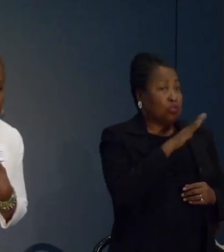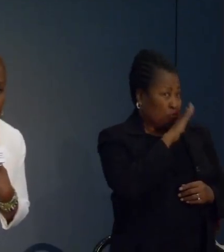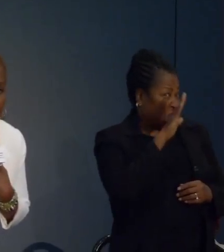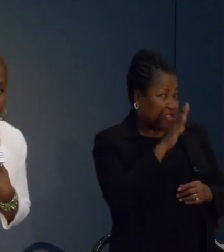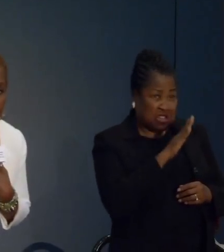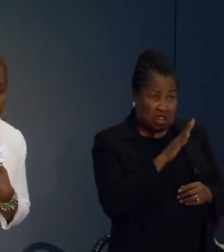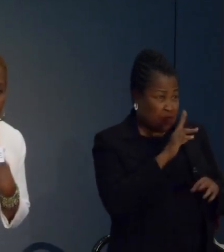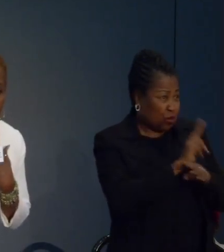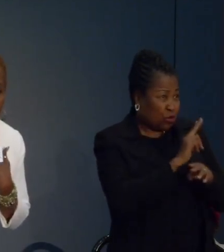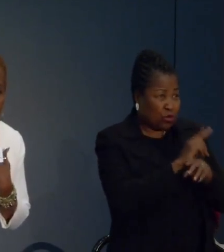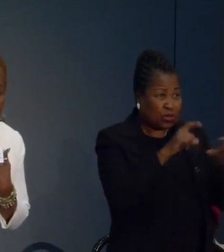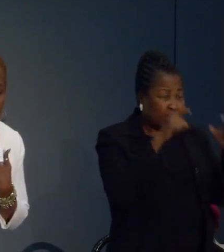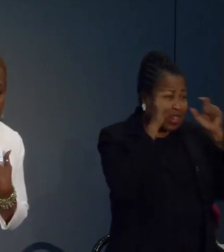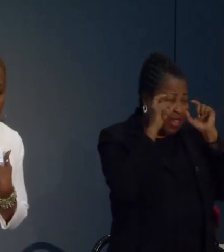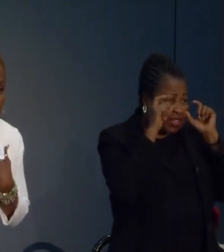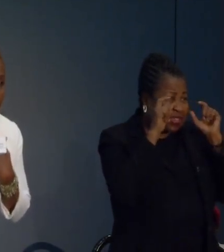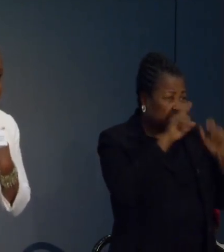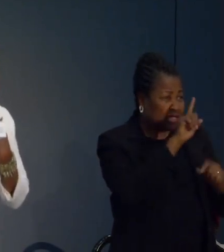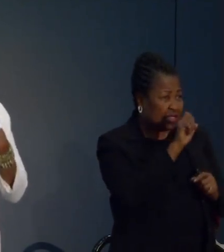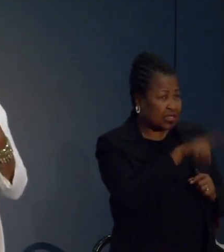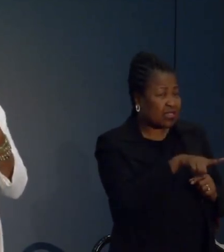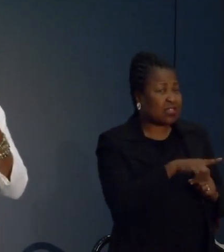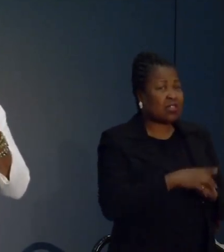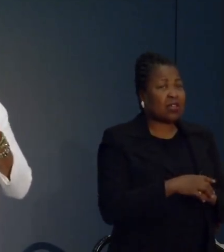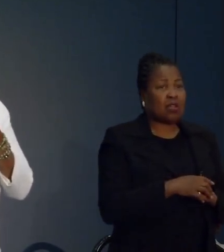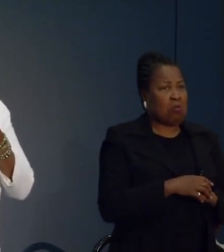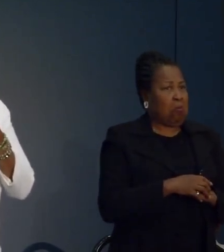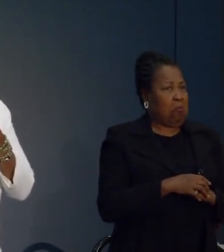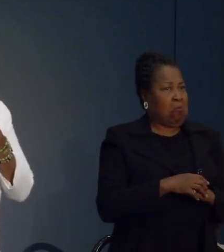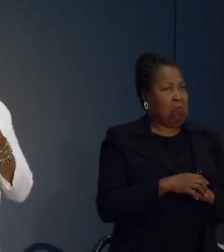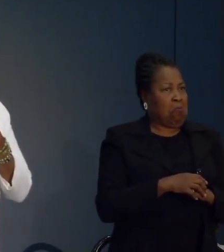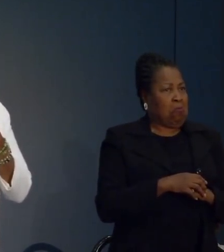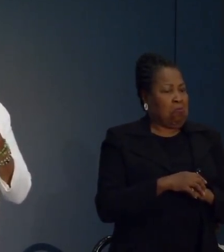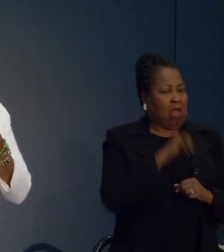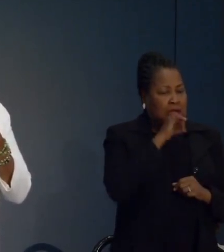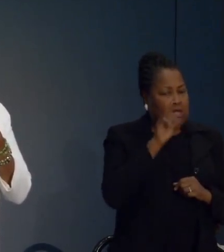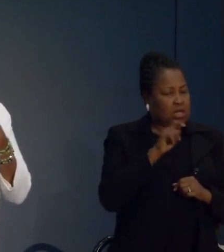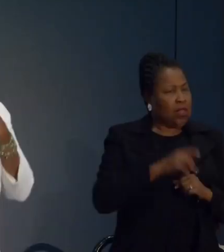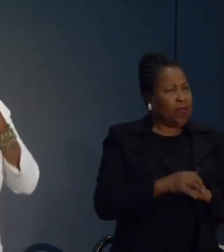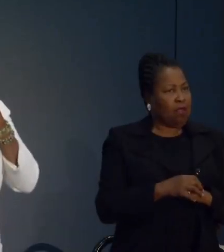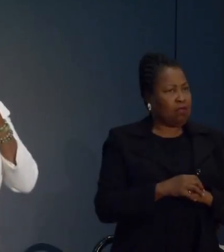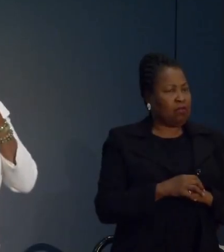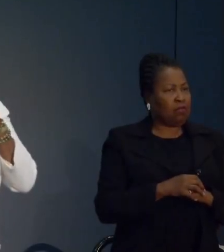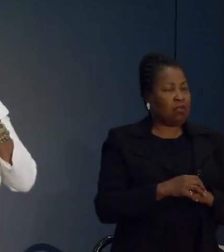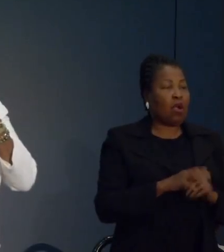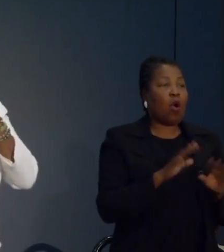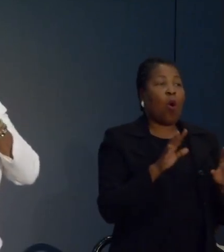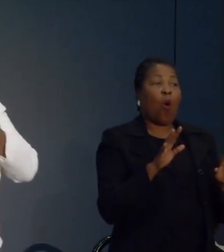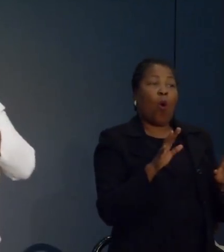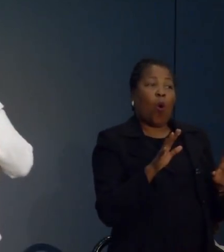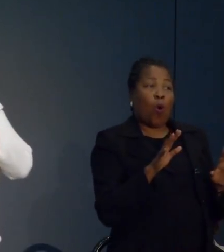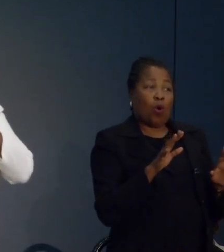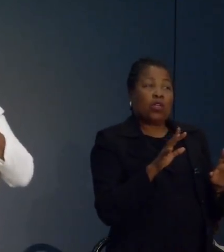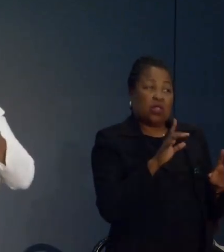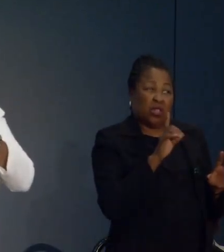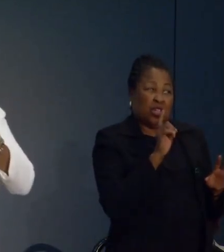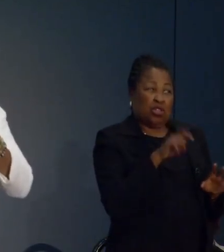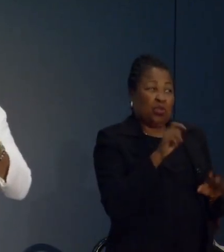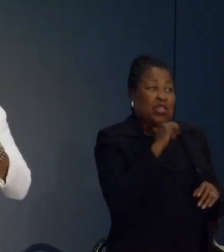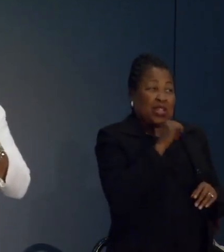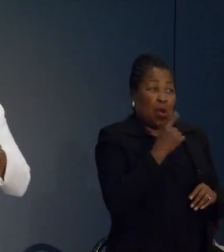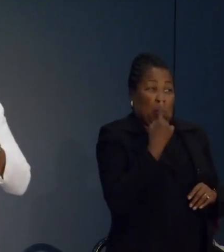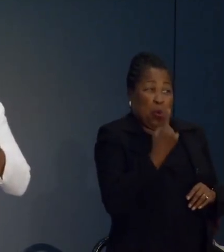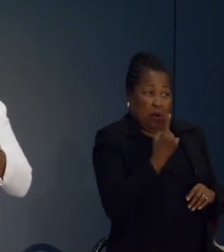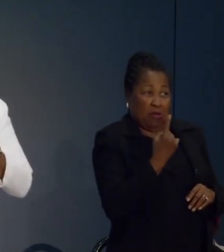never had glasses, Miss Vanzant? No, why? I need them. She said, Miss Vanzant, you need not